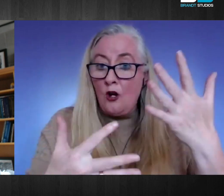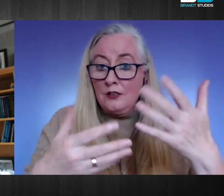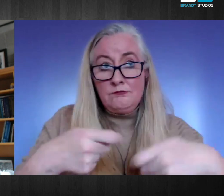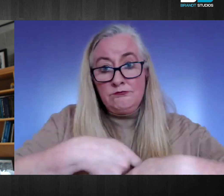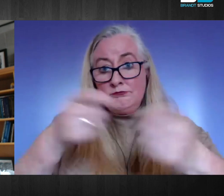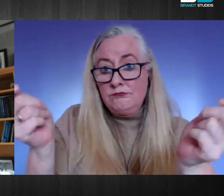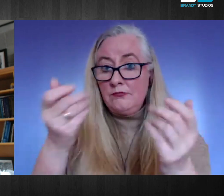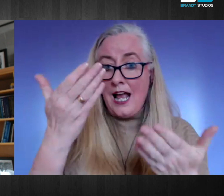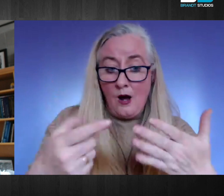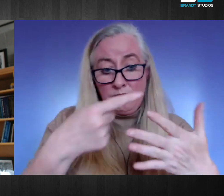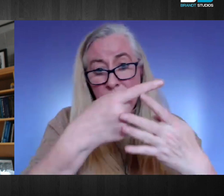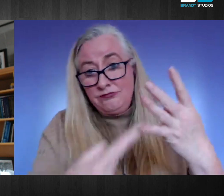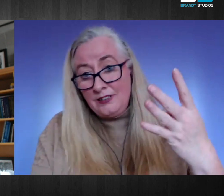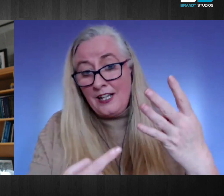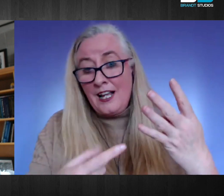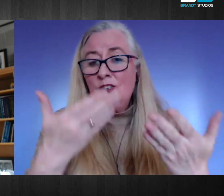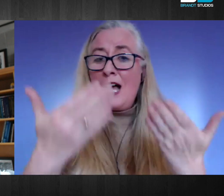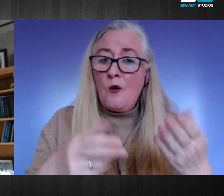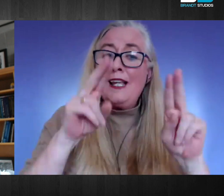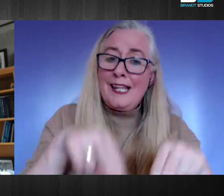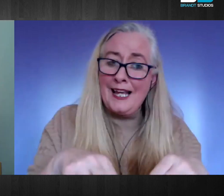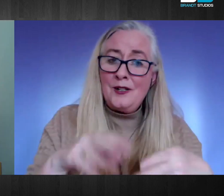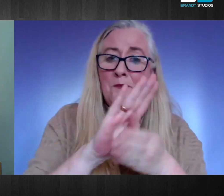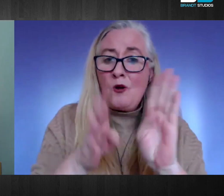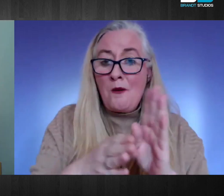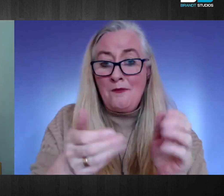to members of society.